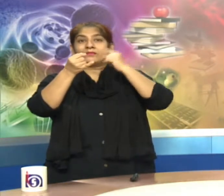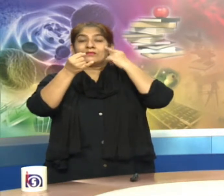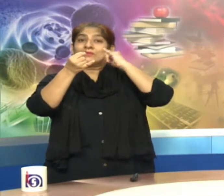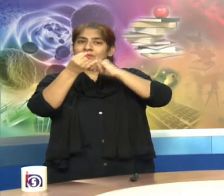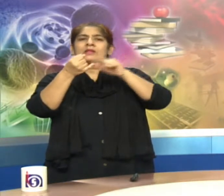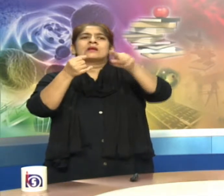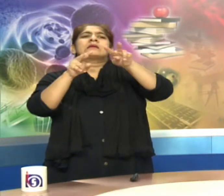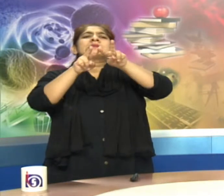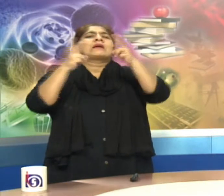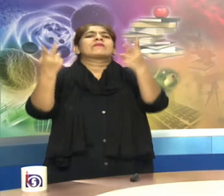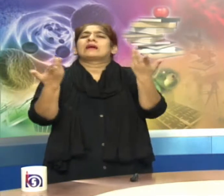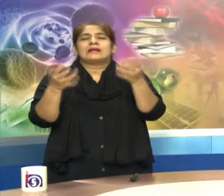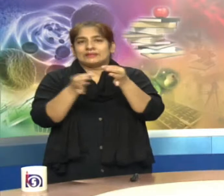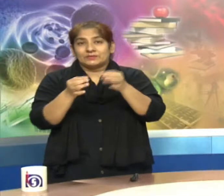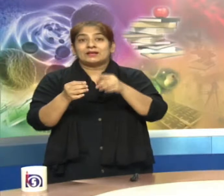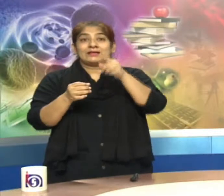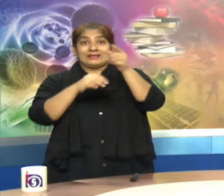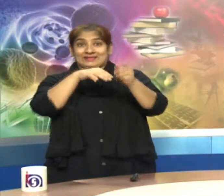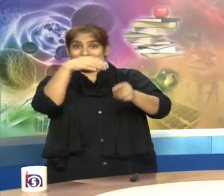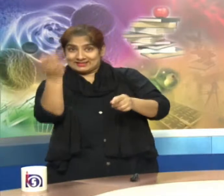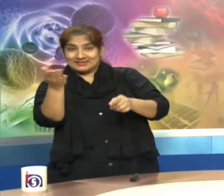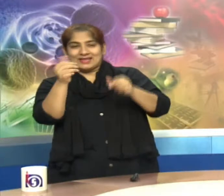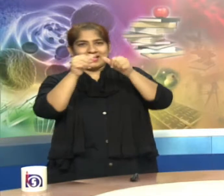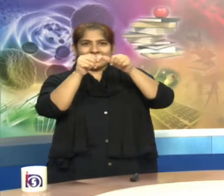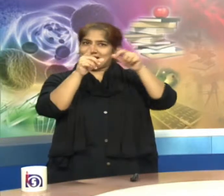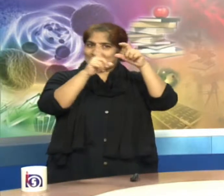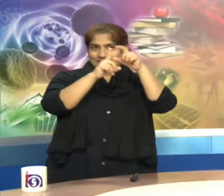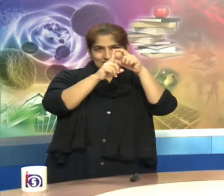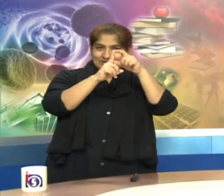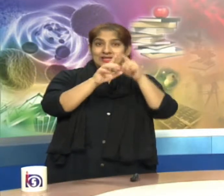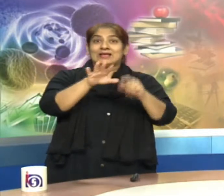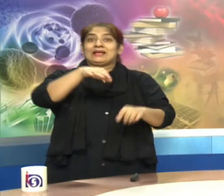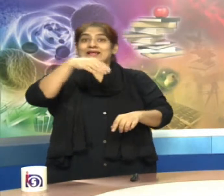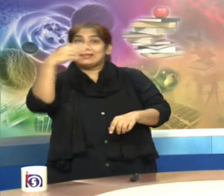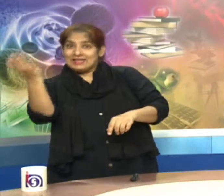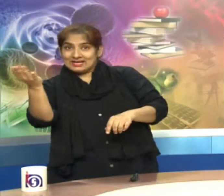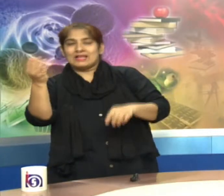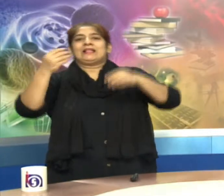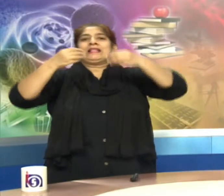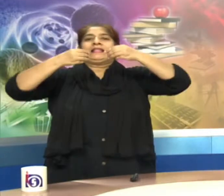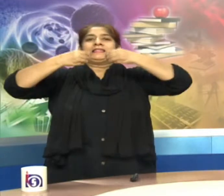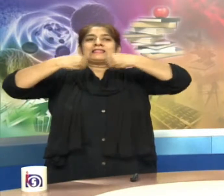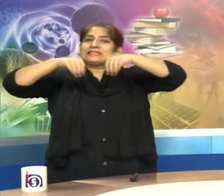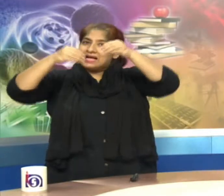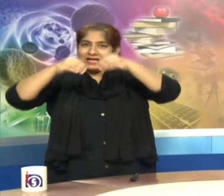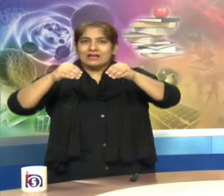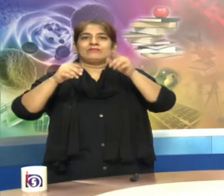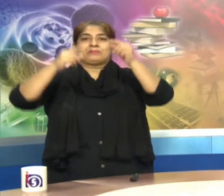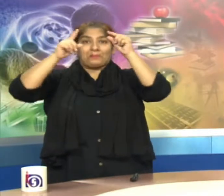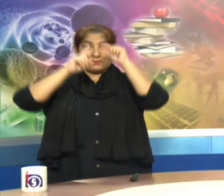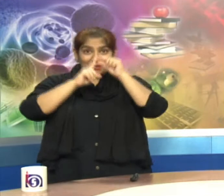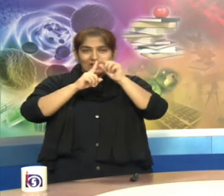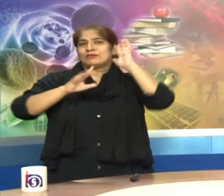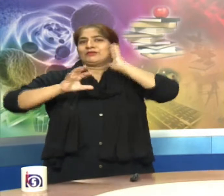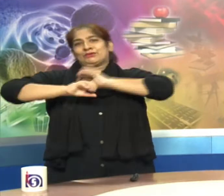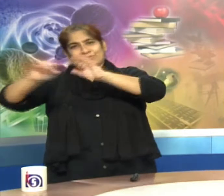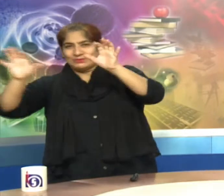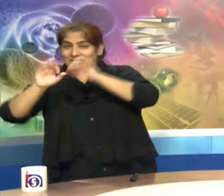we will be understanding the difference between the advertising and the sales promotion. in the chart you can